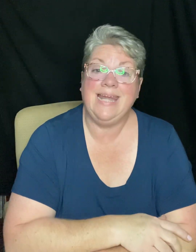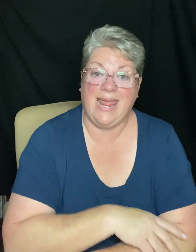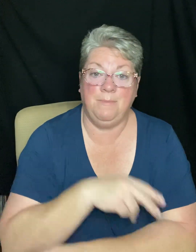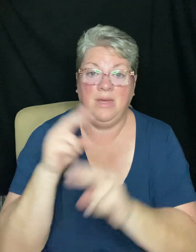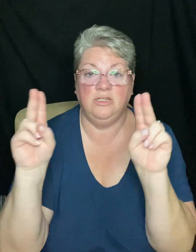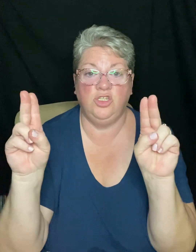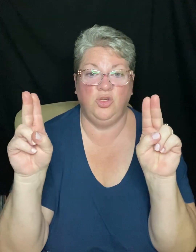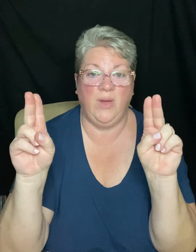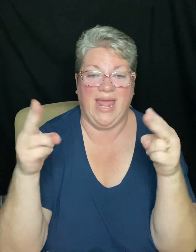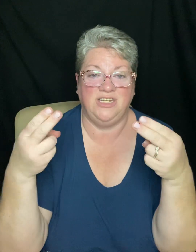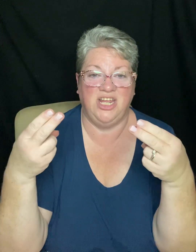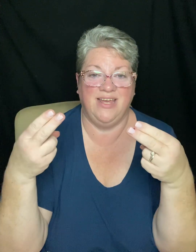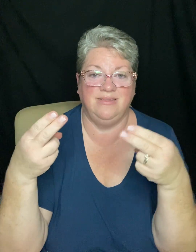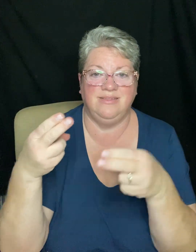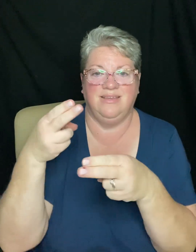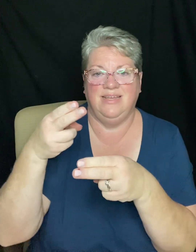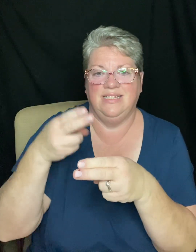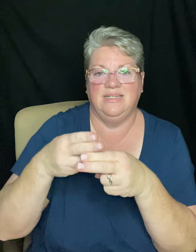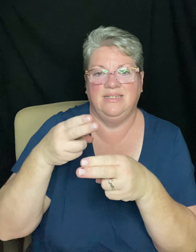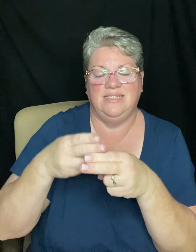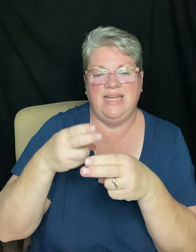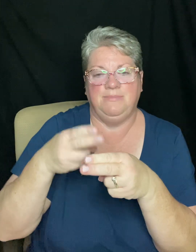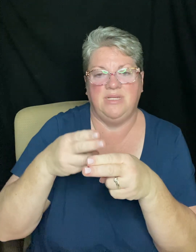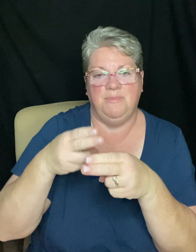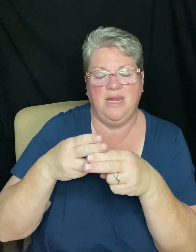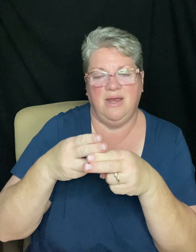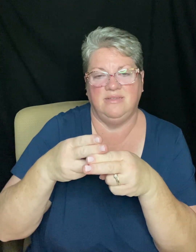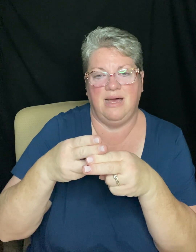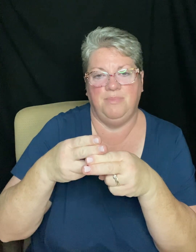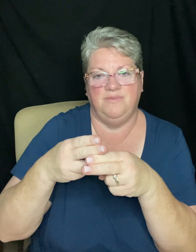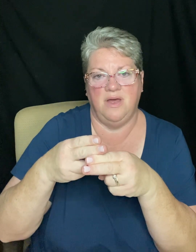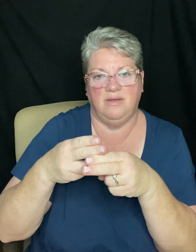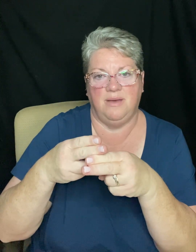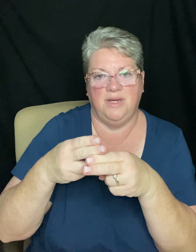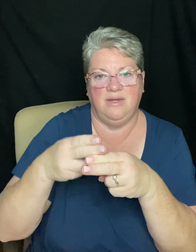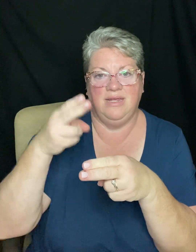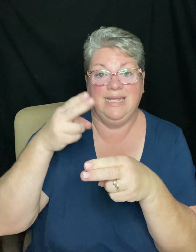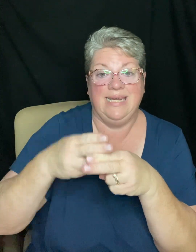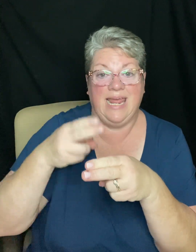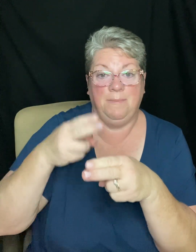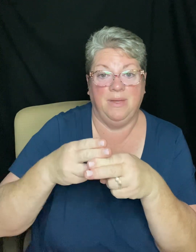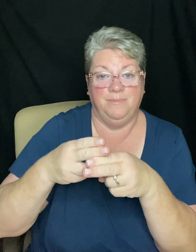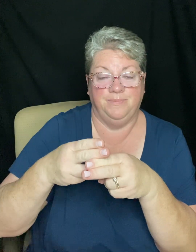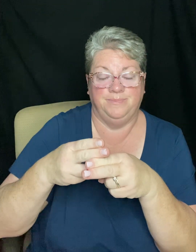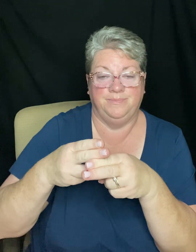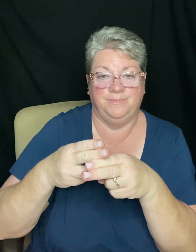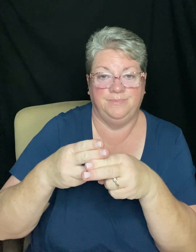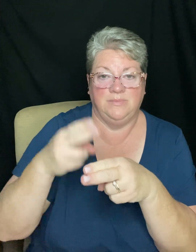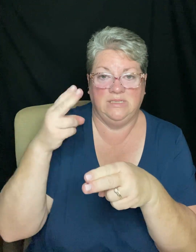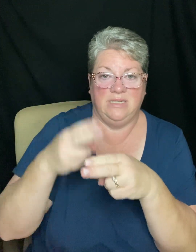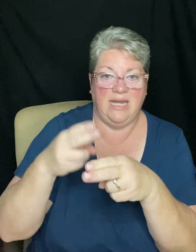Name. 2 H hands tap dominant on top of non-dominant. Name. Name.